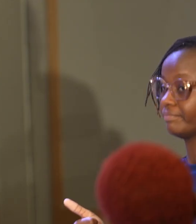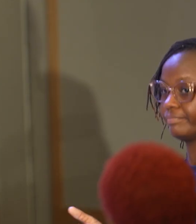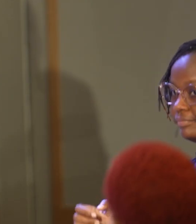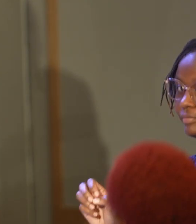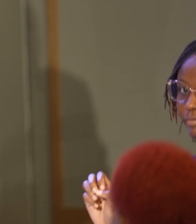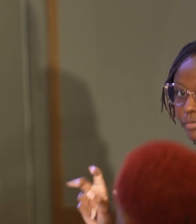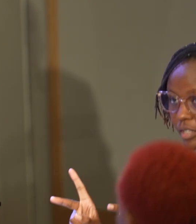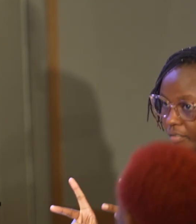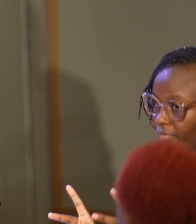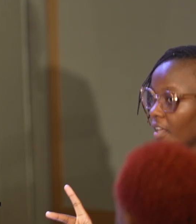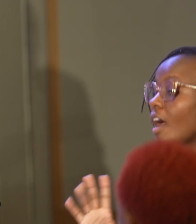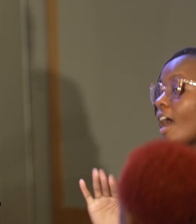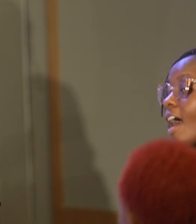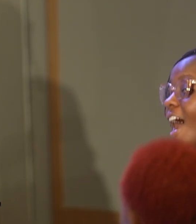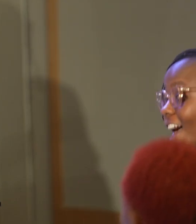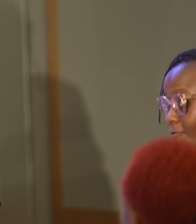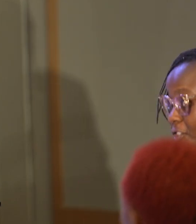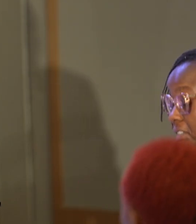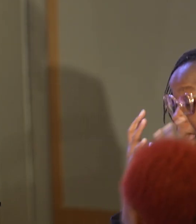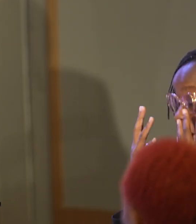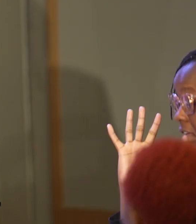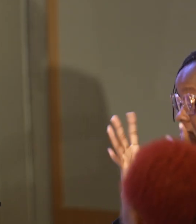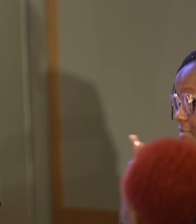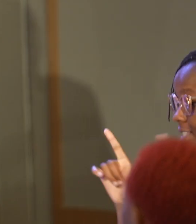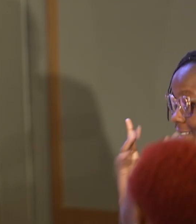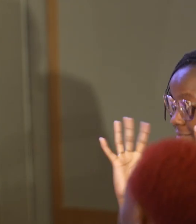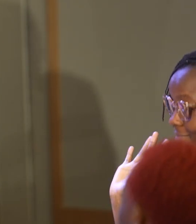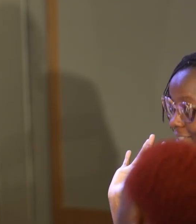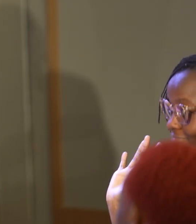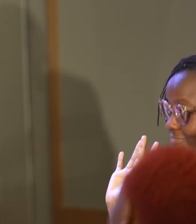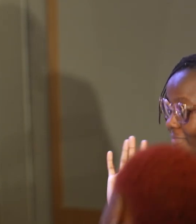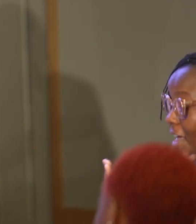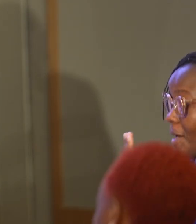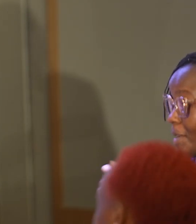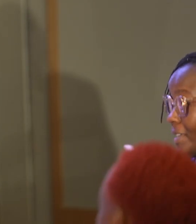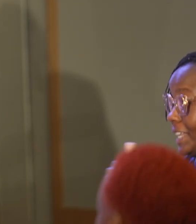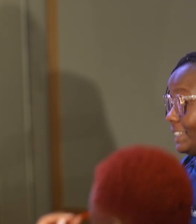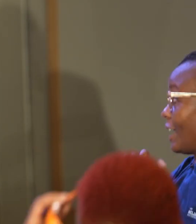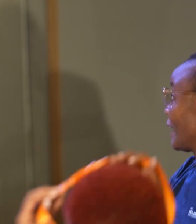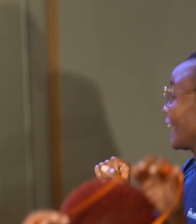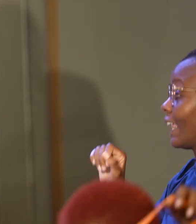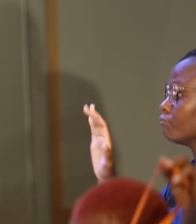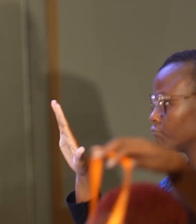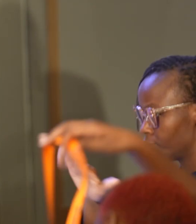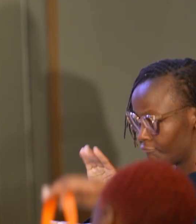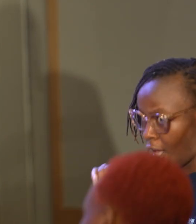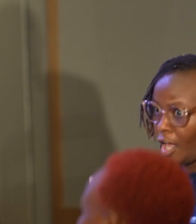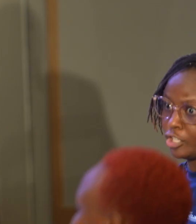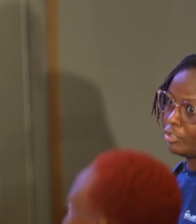unfortunately, I'm not very familiar with sign language. Maybe next time I'll call my daughter to do it for